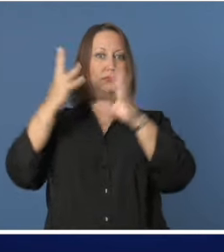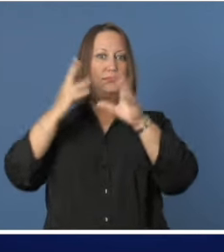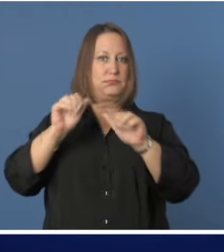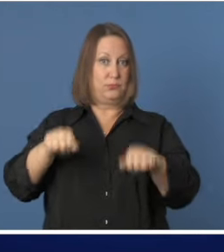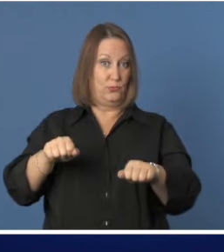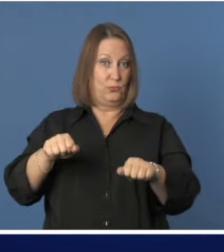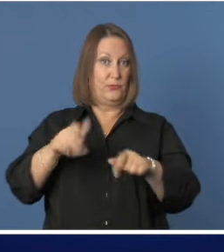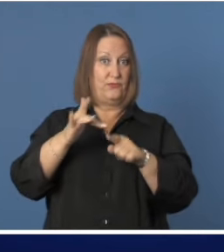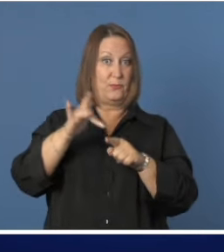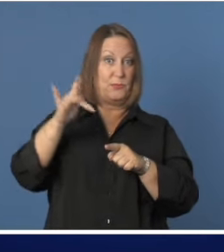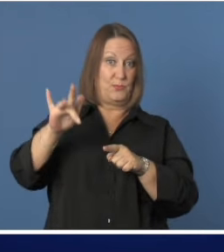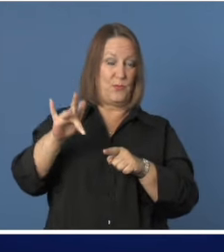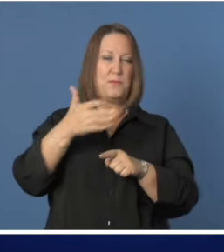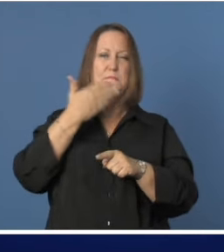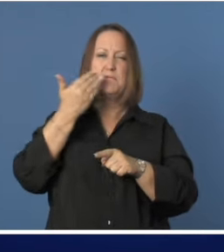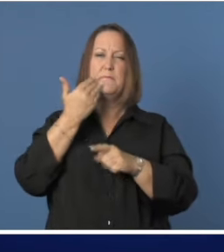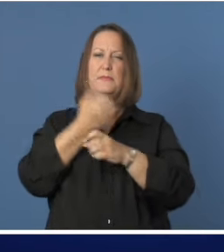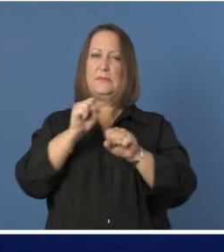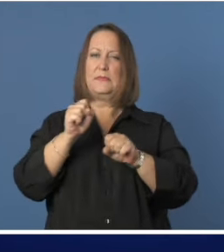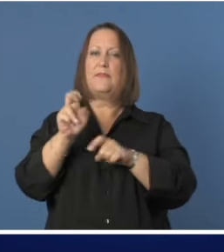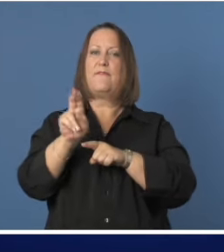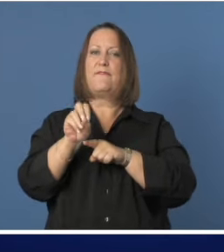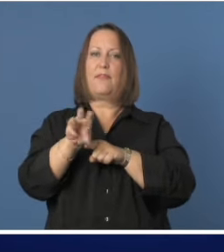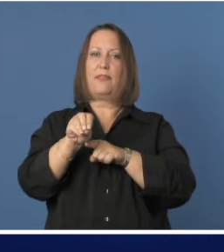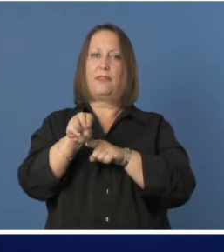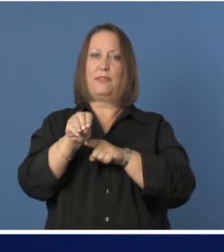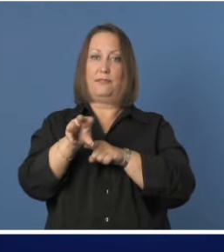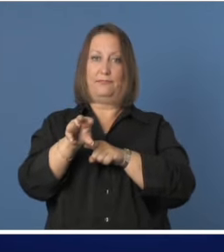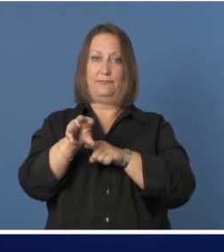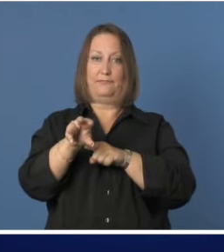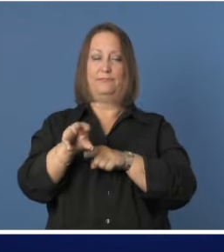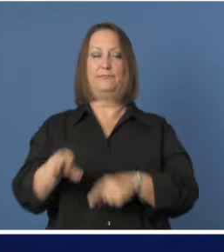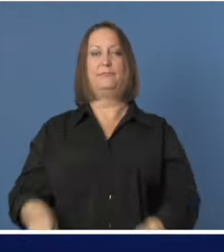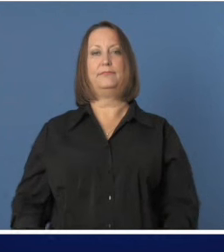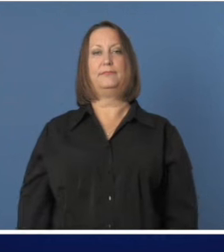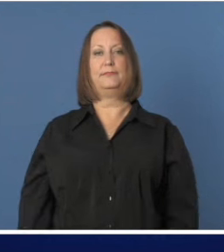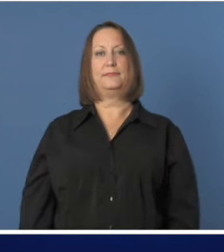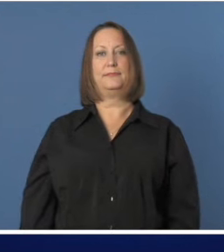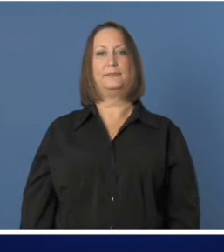Use flashlights. Beware of dangerous sparks.